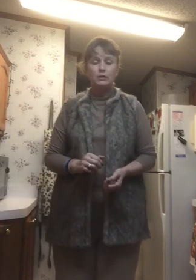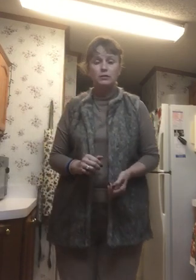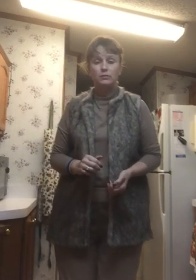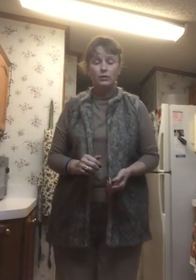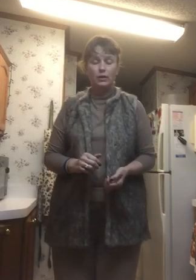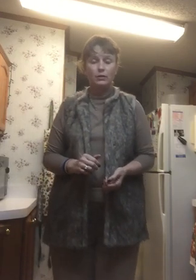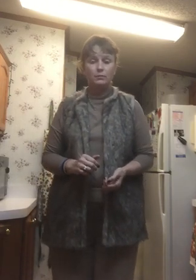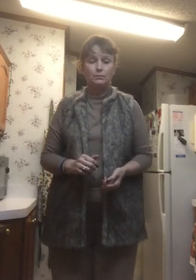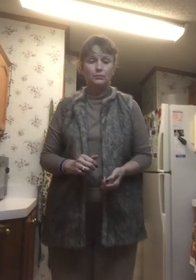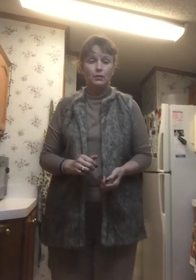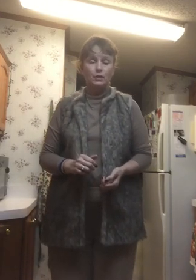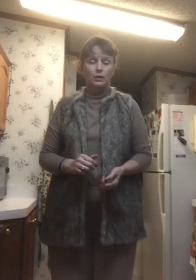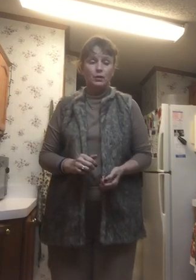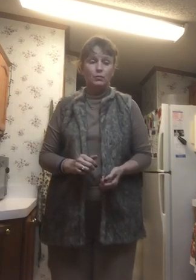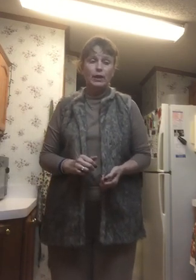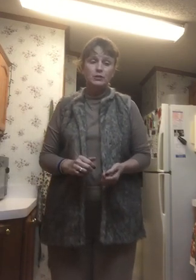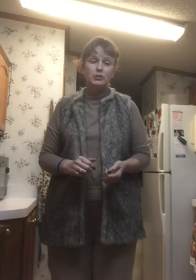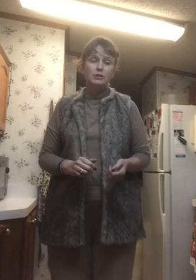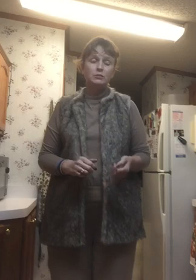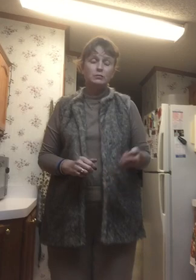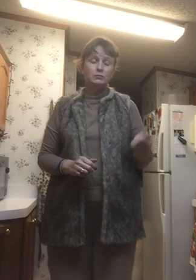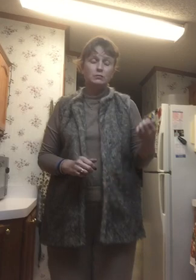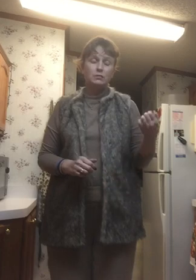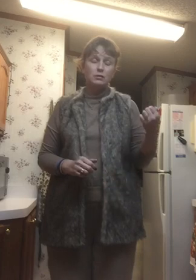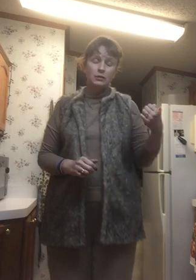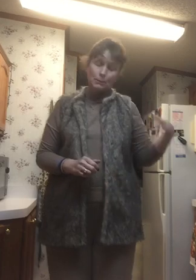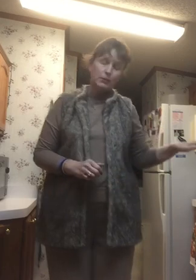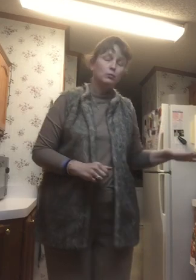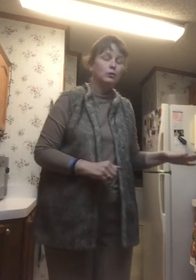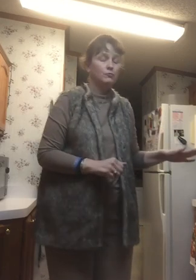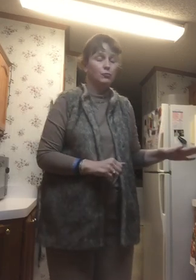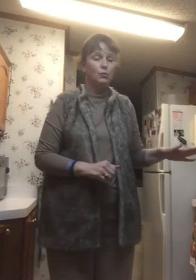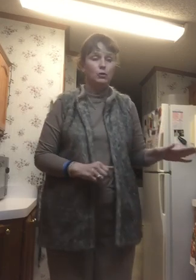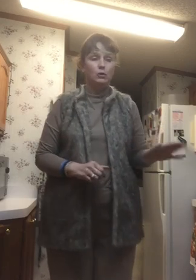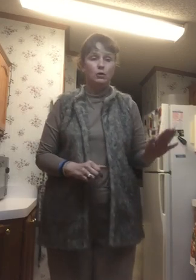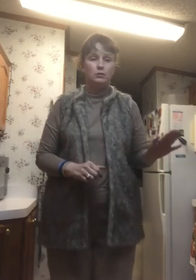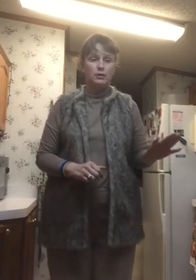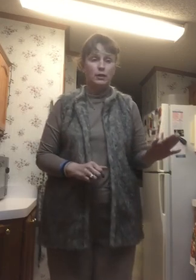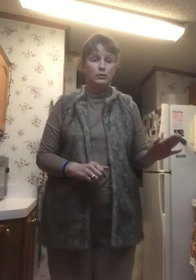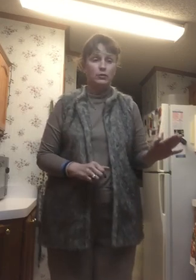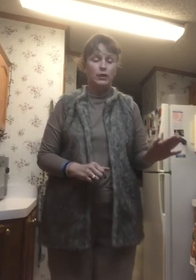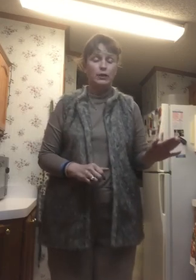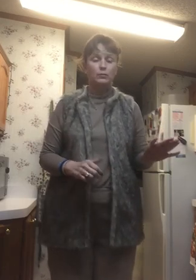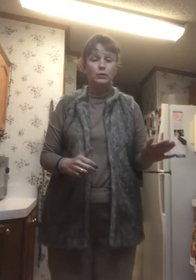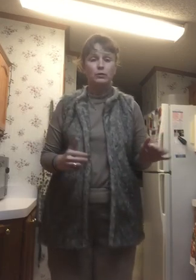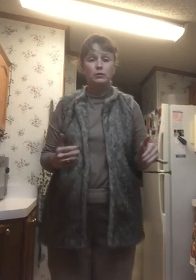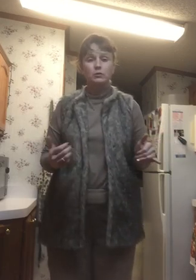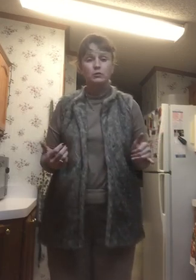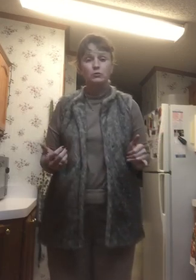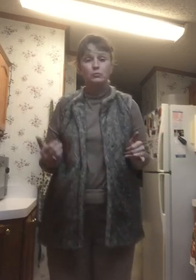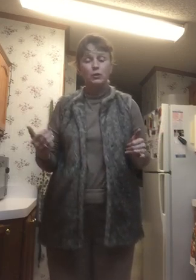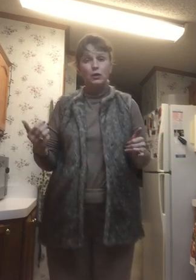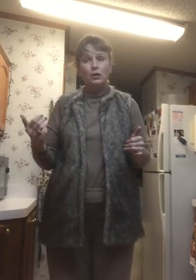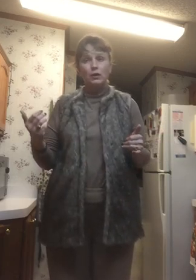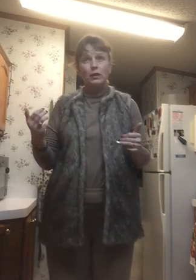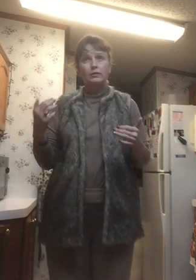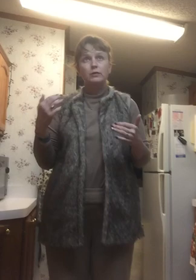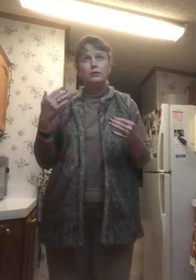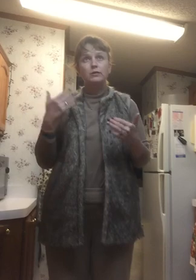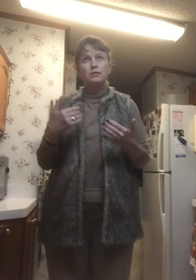is, we're actually skipping the word for altogether, and we're going to do, and the sign